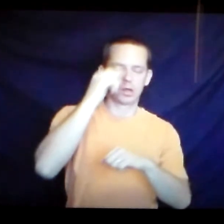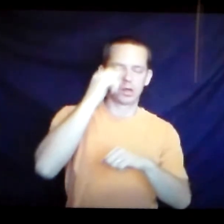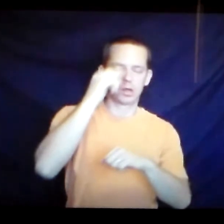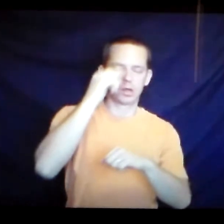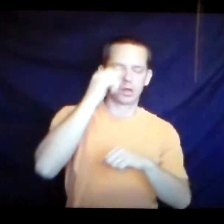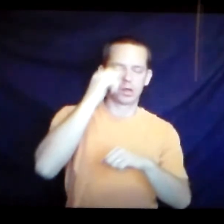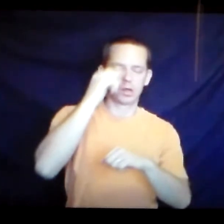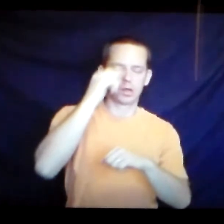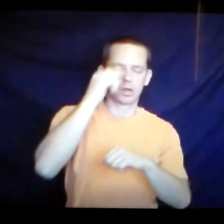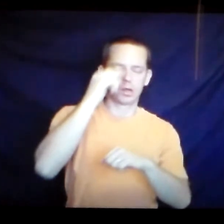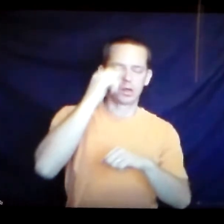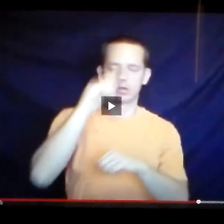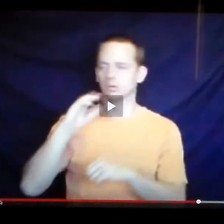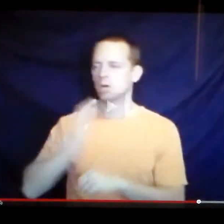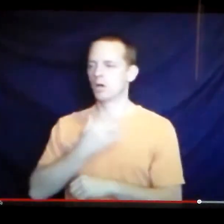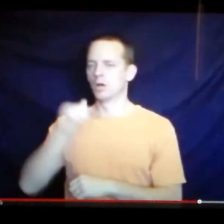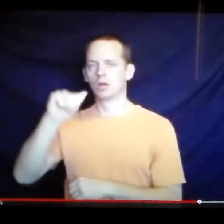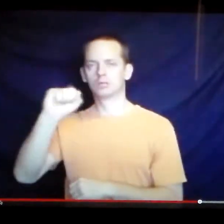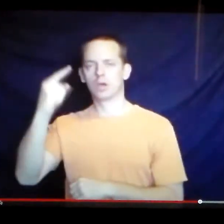and clashes.